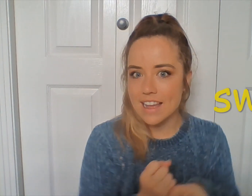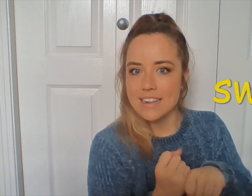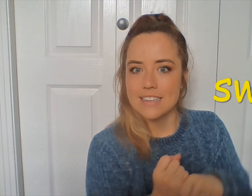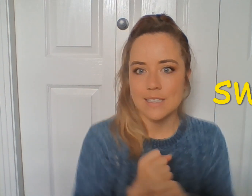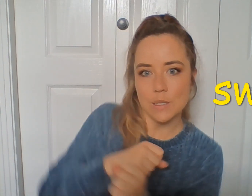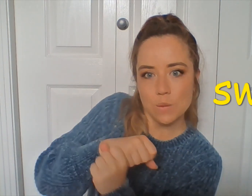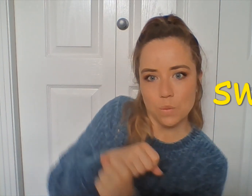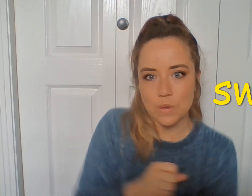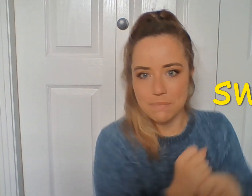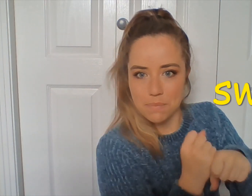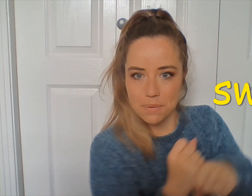sweep.